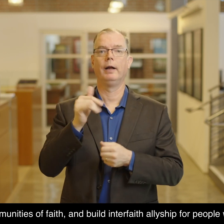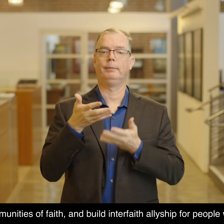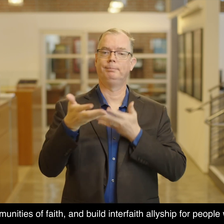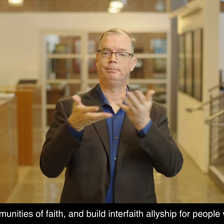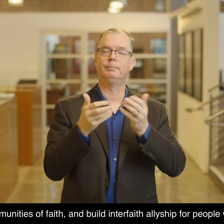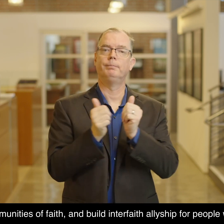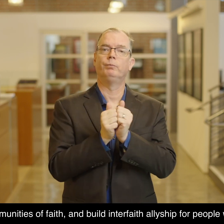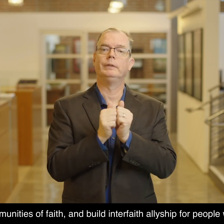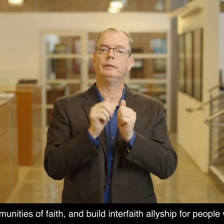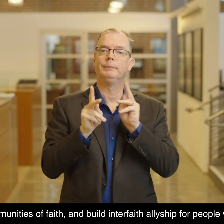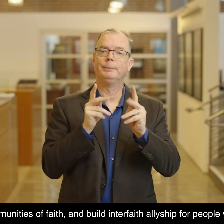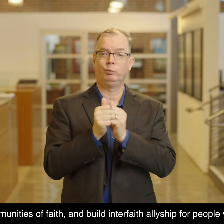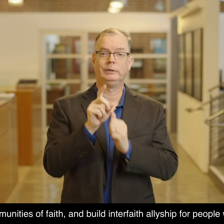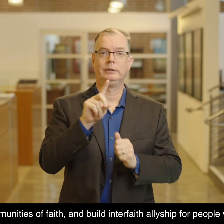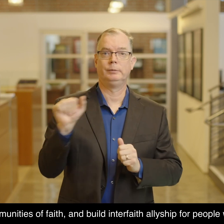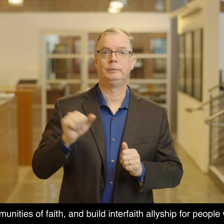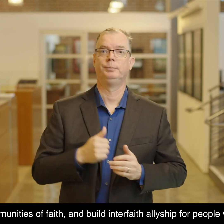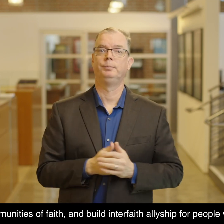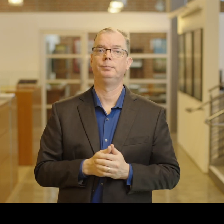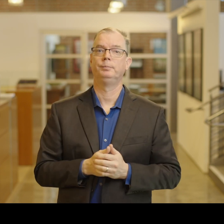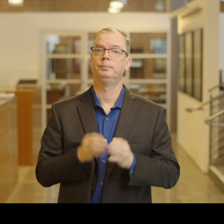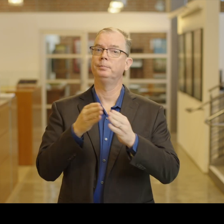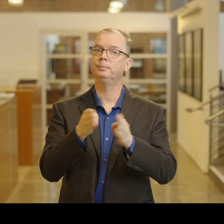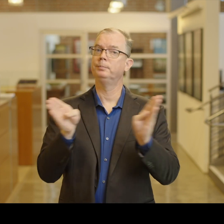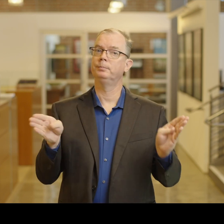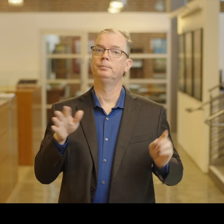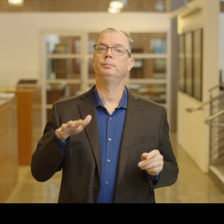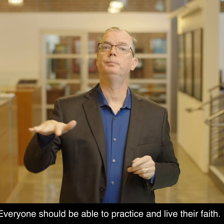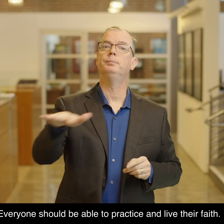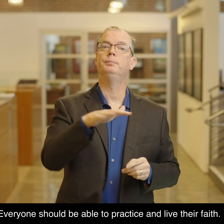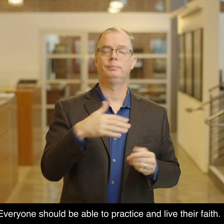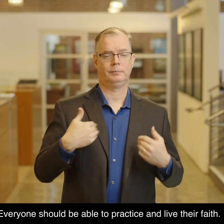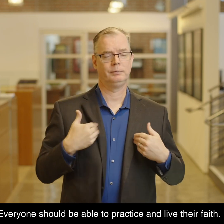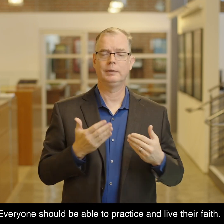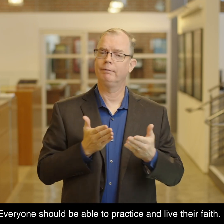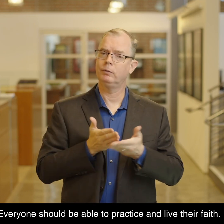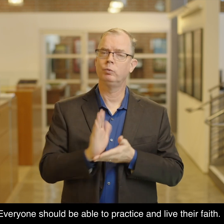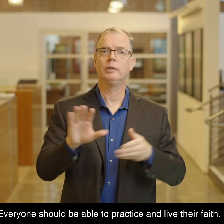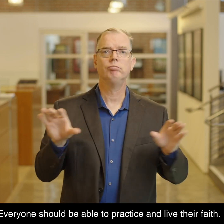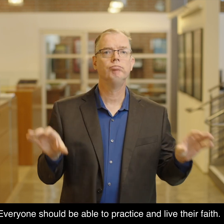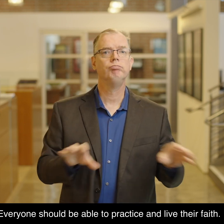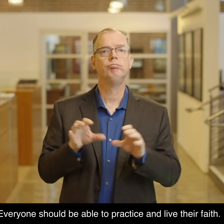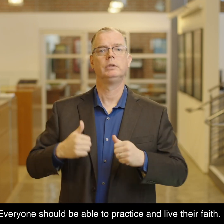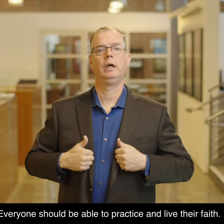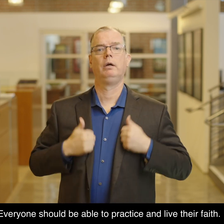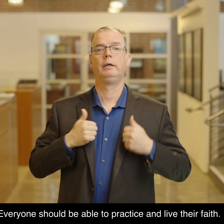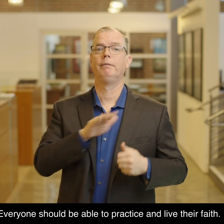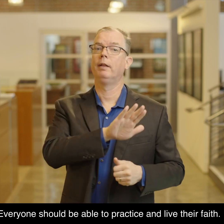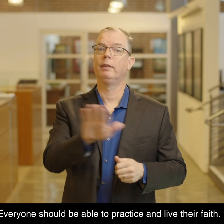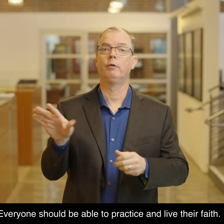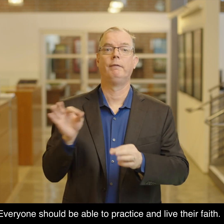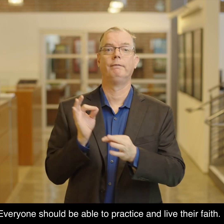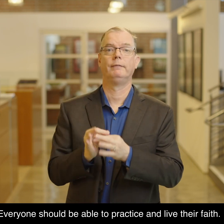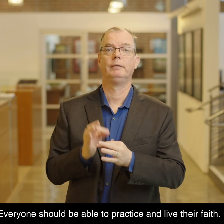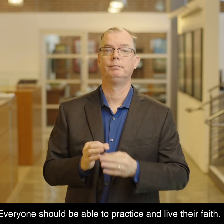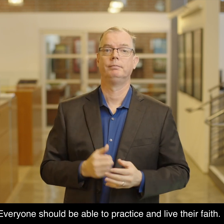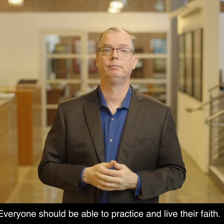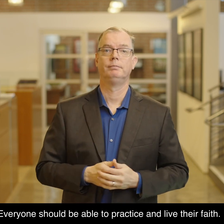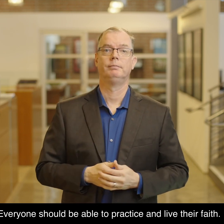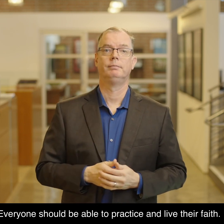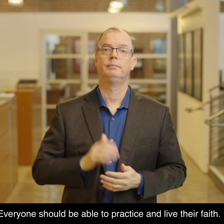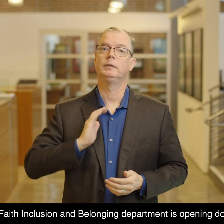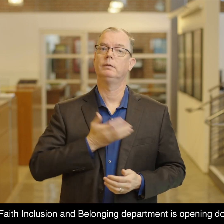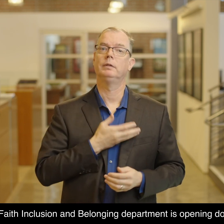interfaith allyship for people with disabilities. Everyone should be able to practice and live their